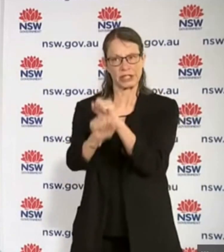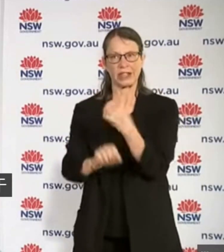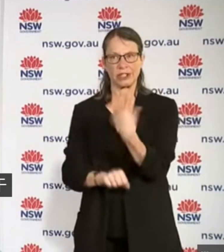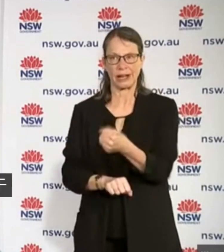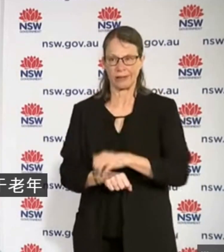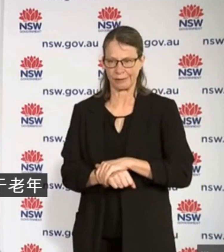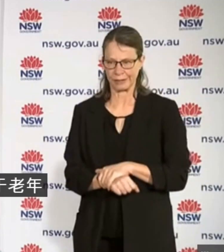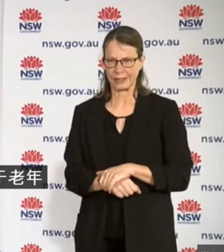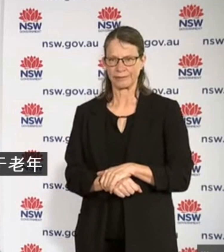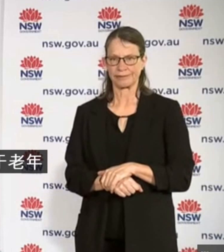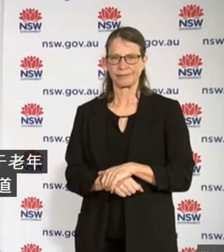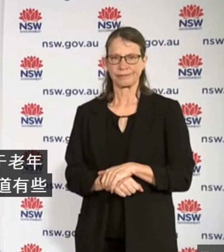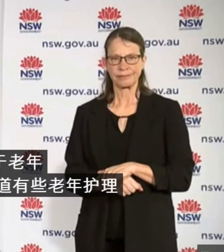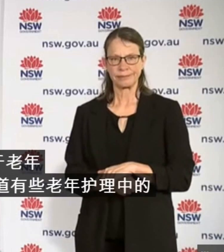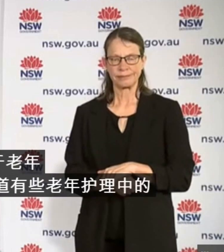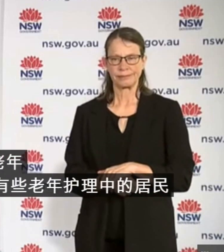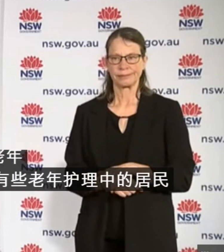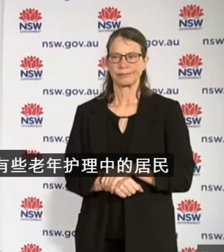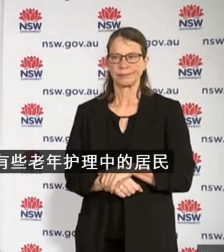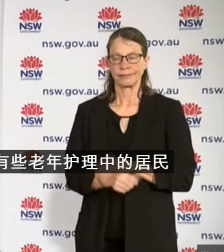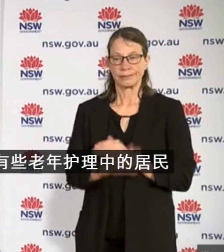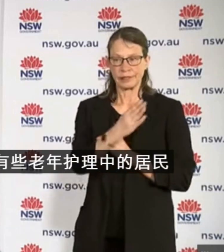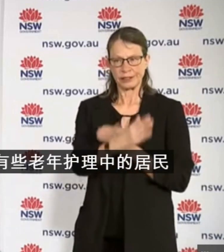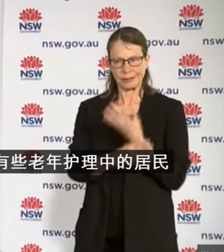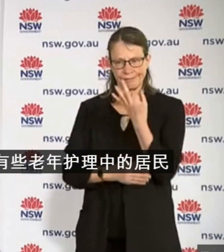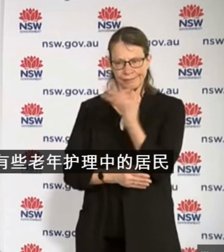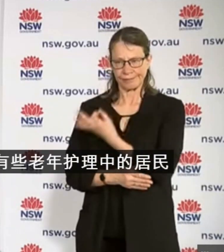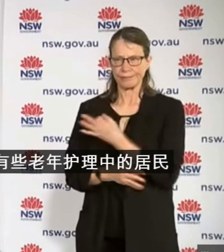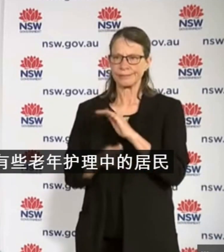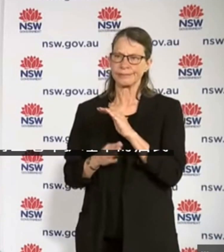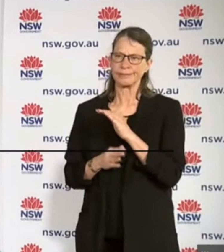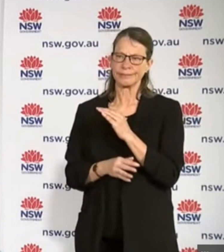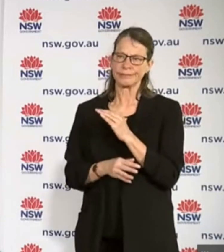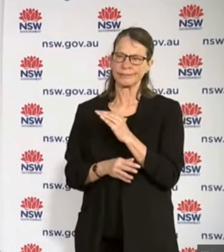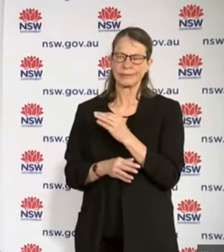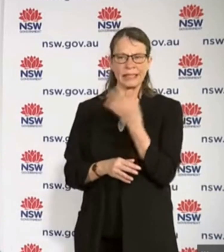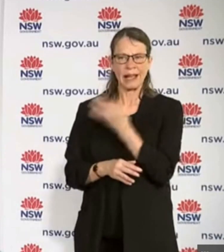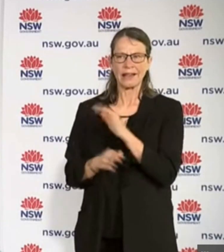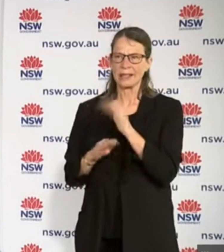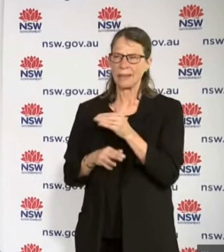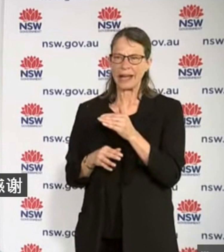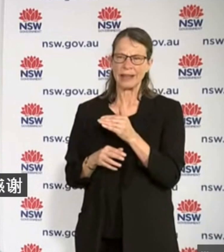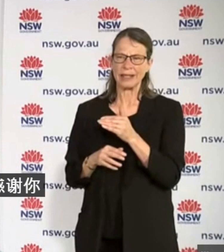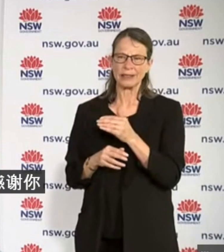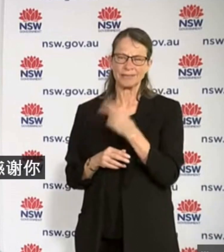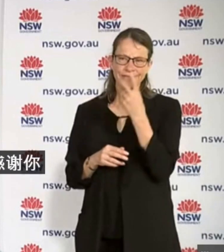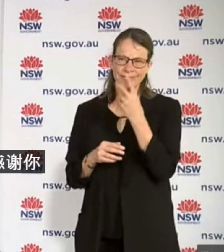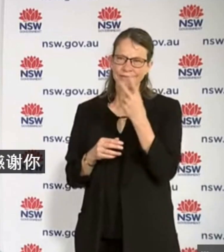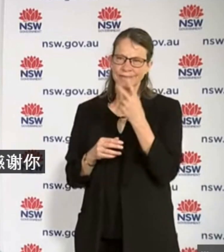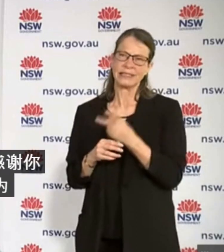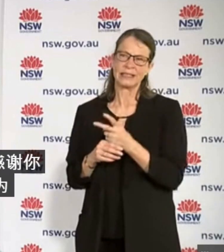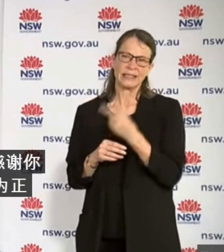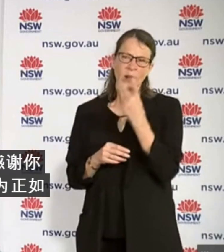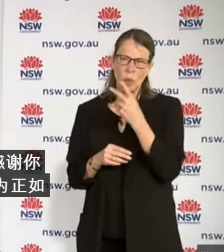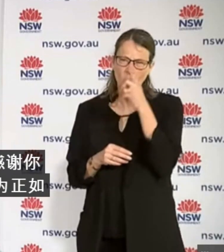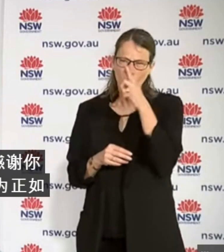here still about aged care. There are residents in aged care that are risk never seeing a visitor. No. So thank you very much for raising aged